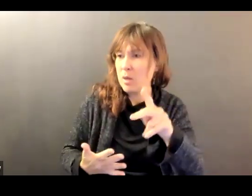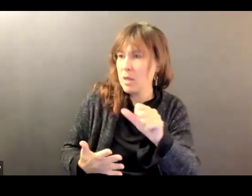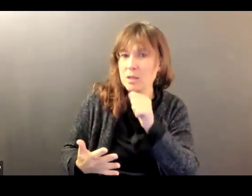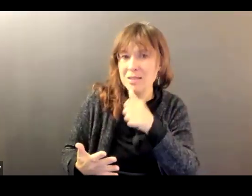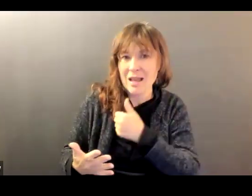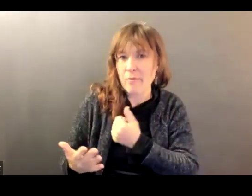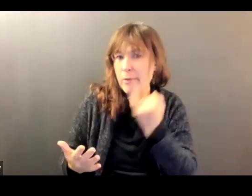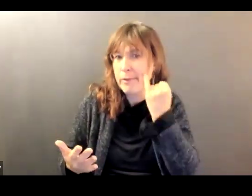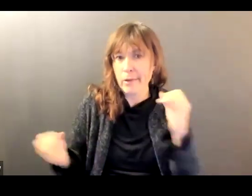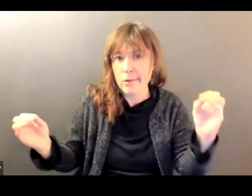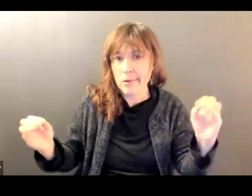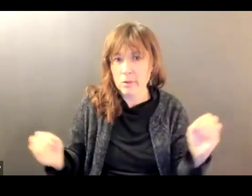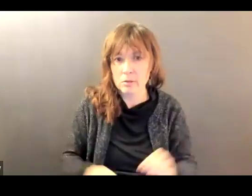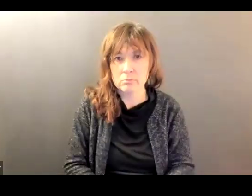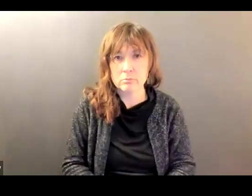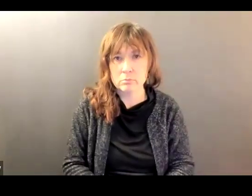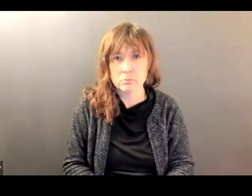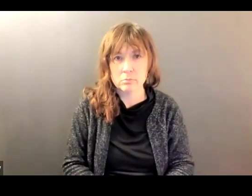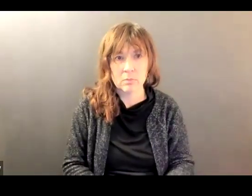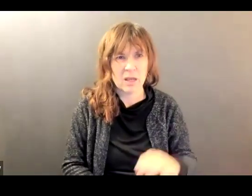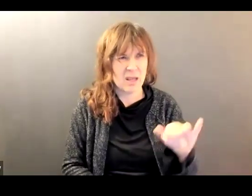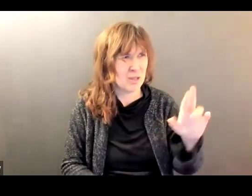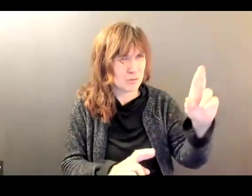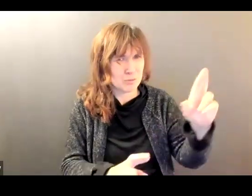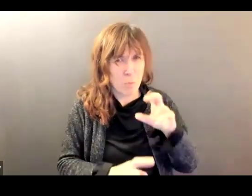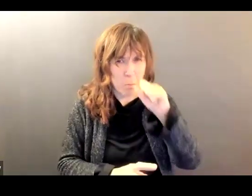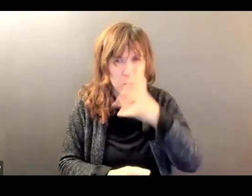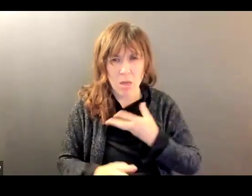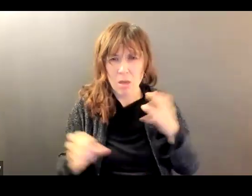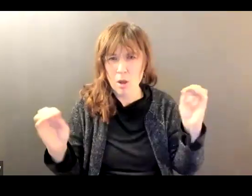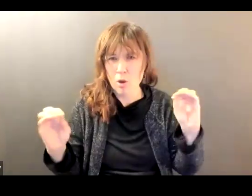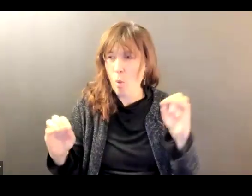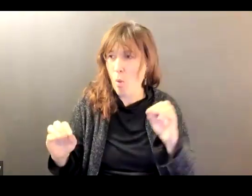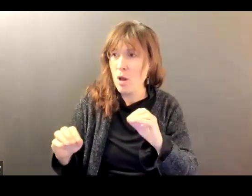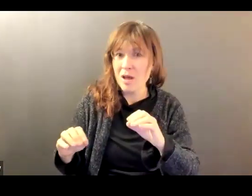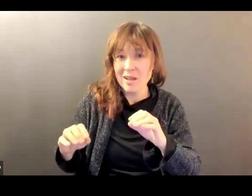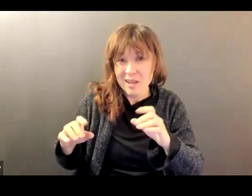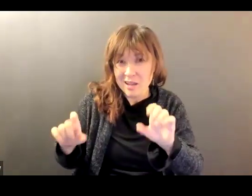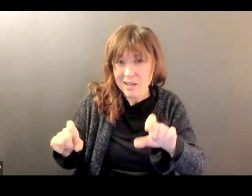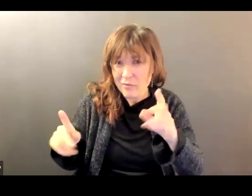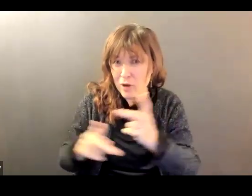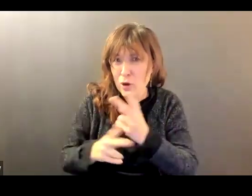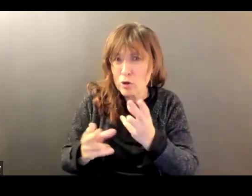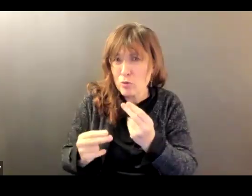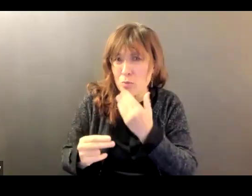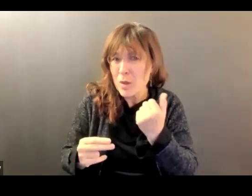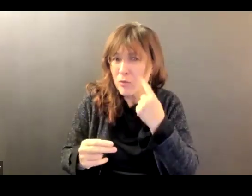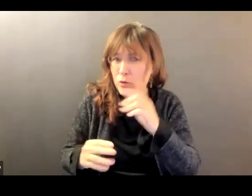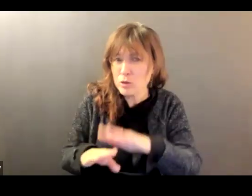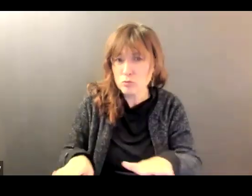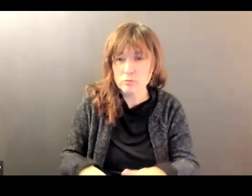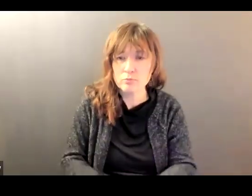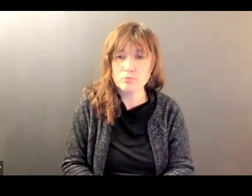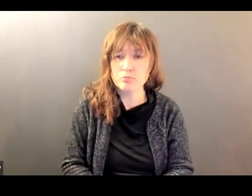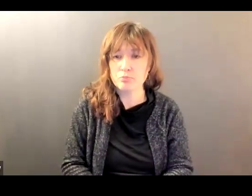a specific outline. That's incredibly disrespectful. These are children, and we need to do better. Thank you.